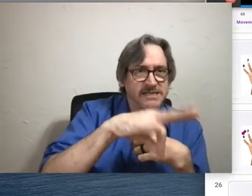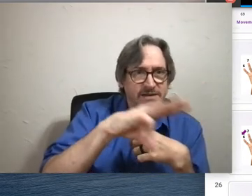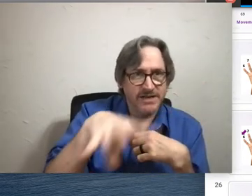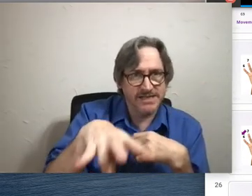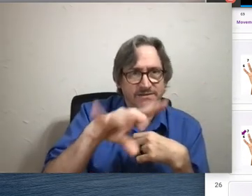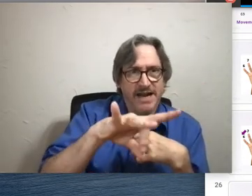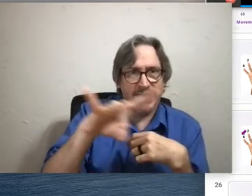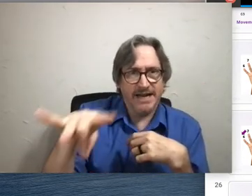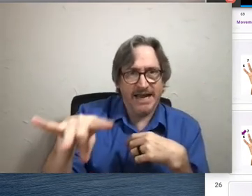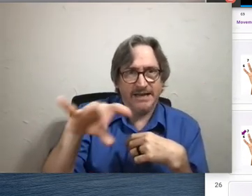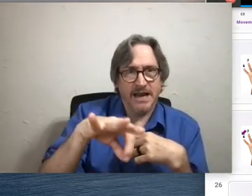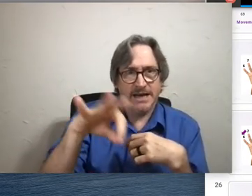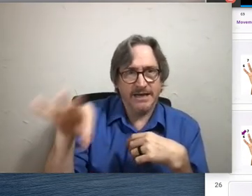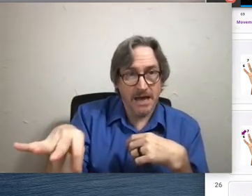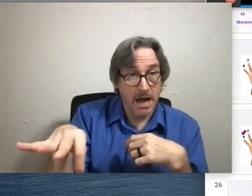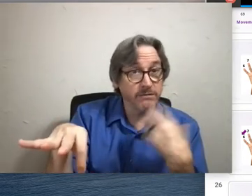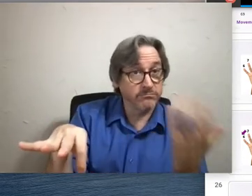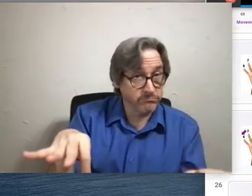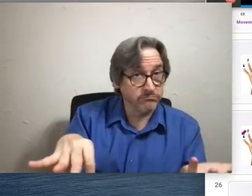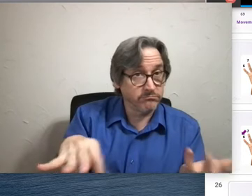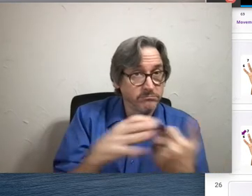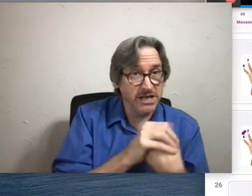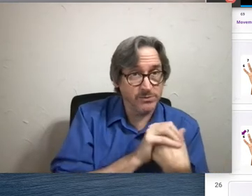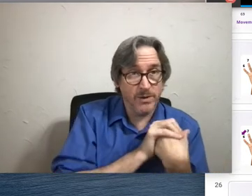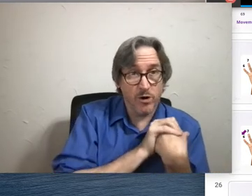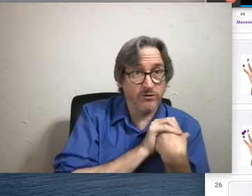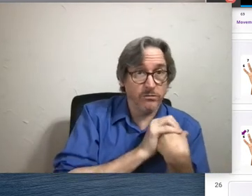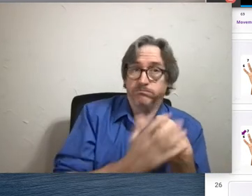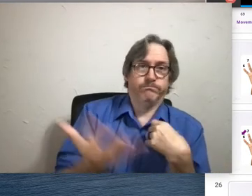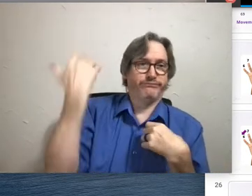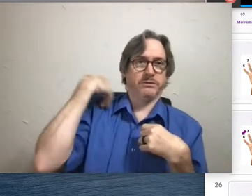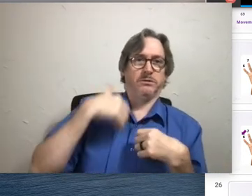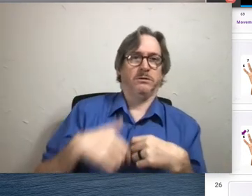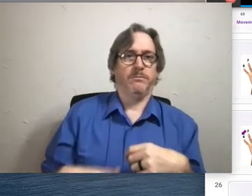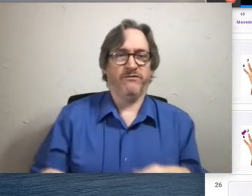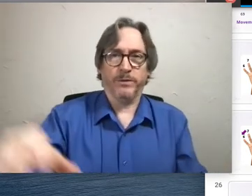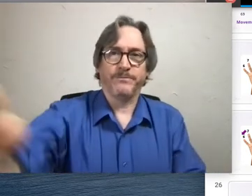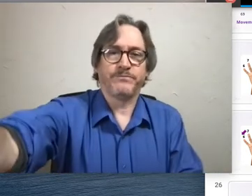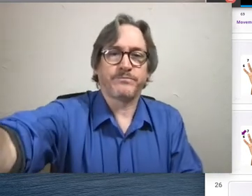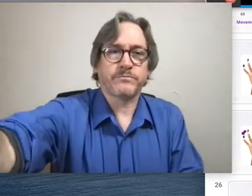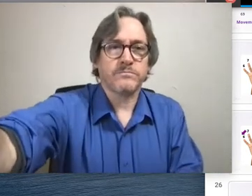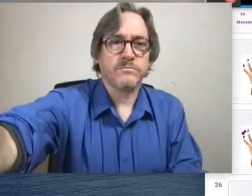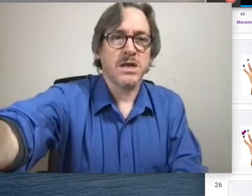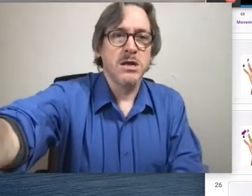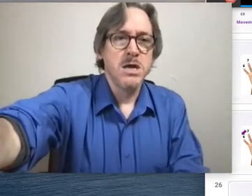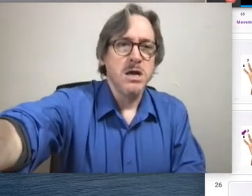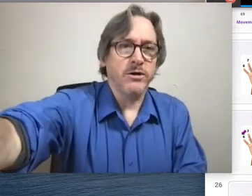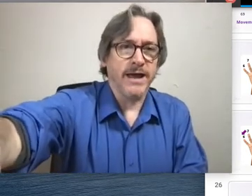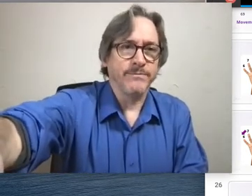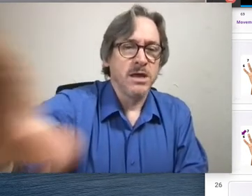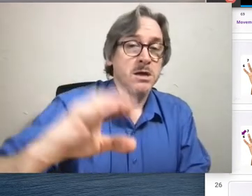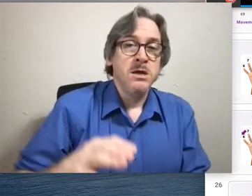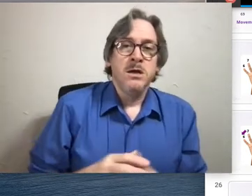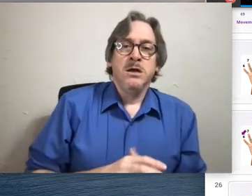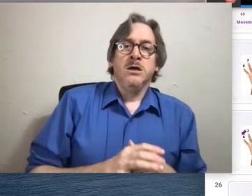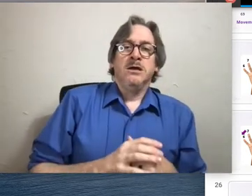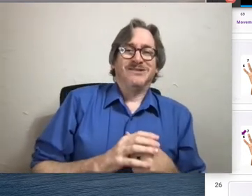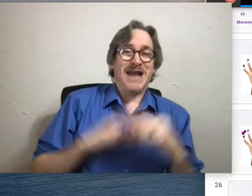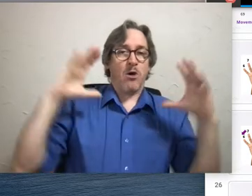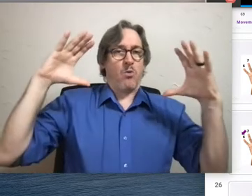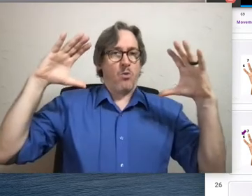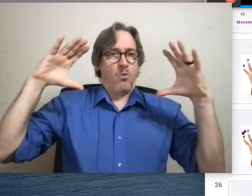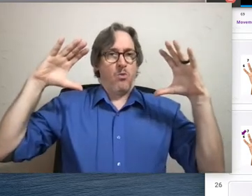66, 77, 88, 99, as we went over before. Okay,